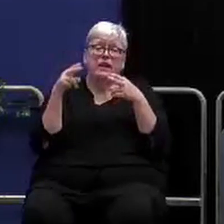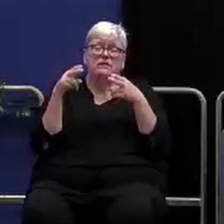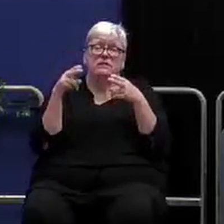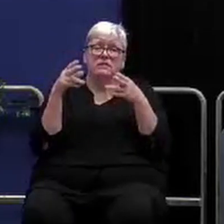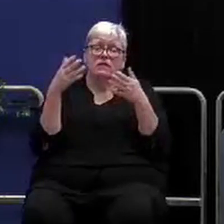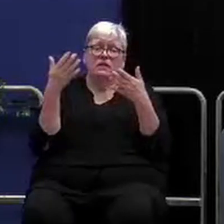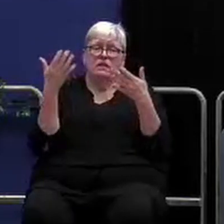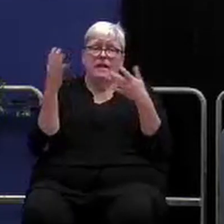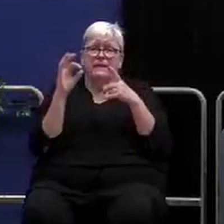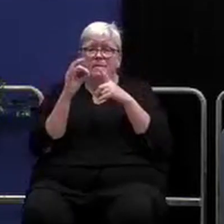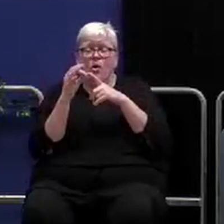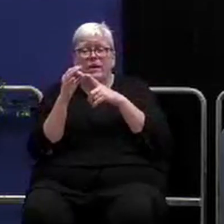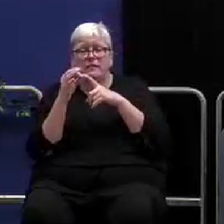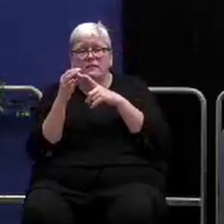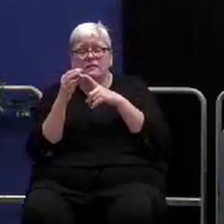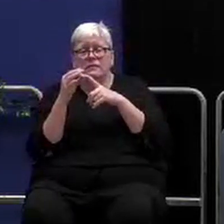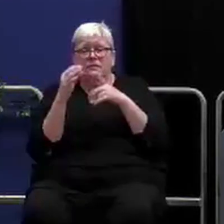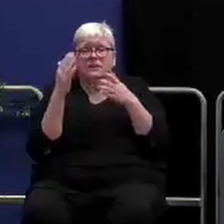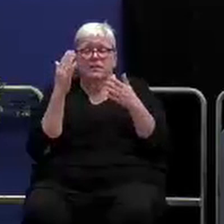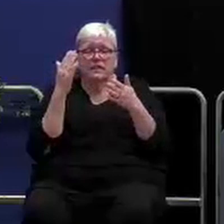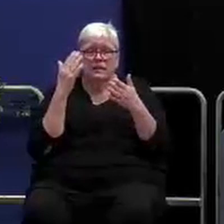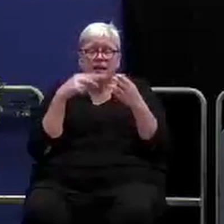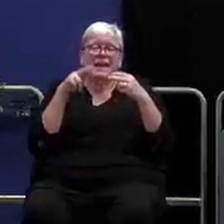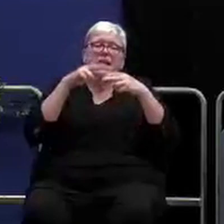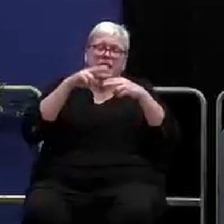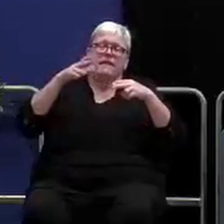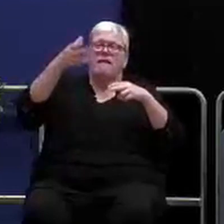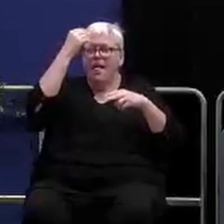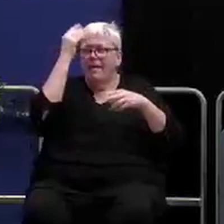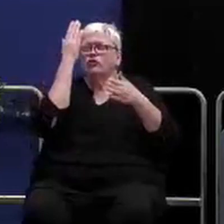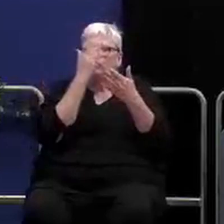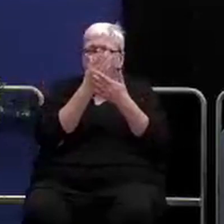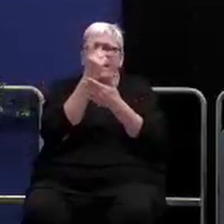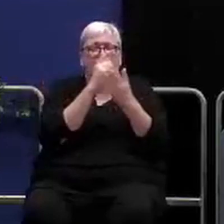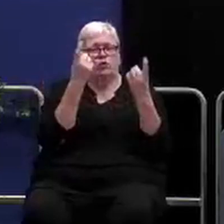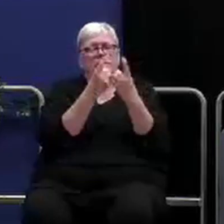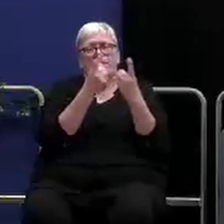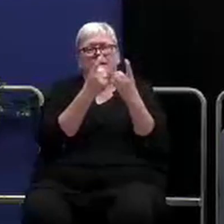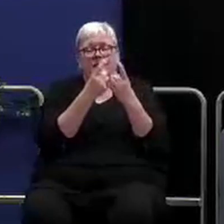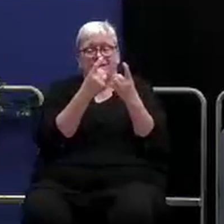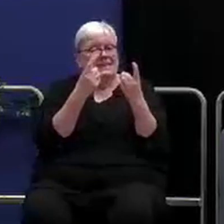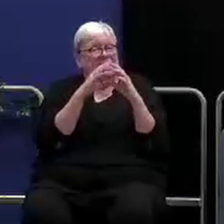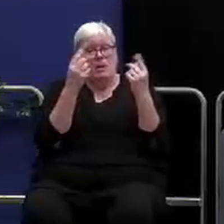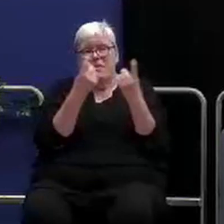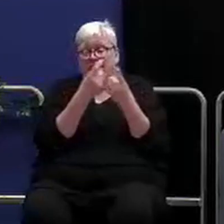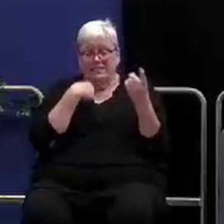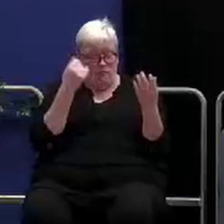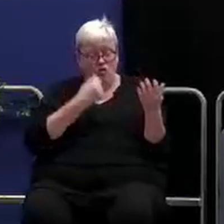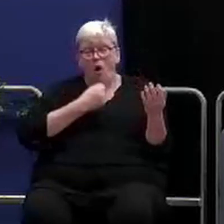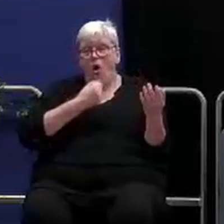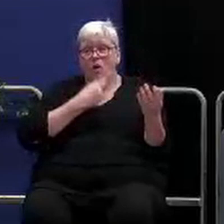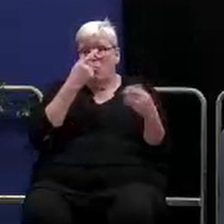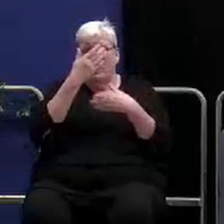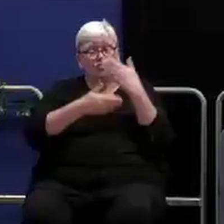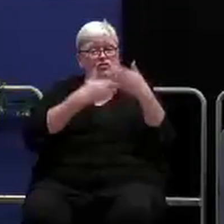at this point, if I learn a truth about something, and there are things in here that I'm wrong about. There's one story